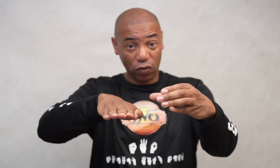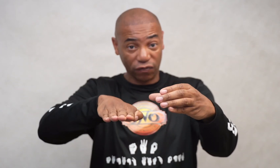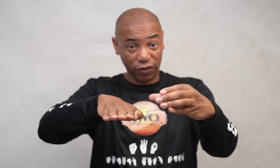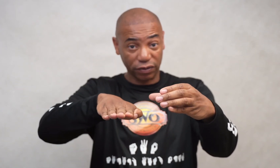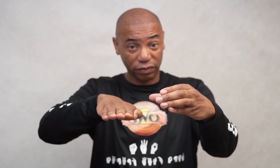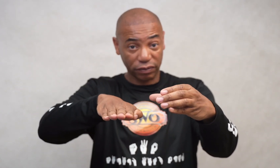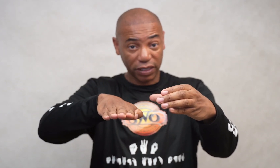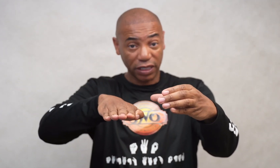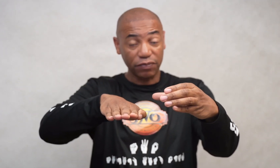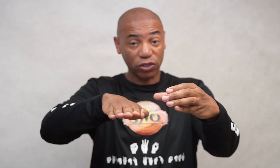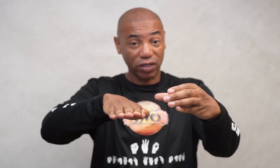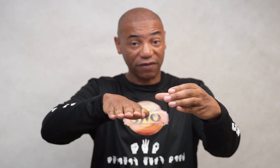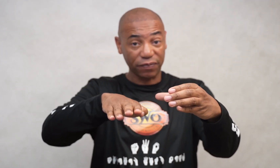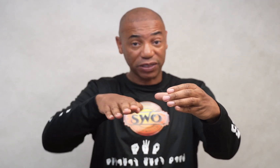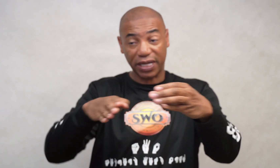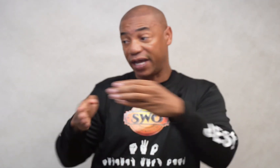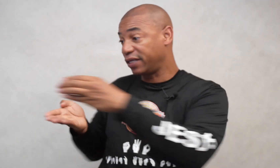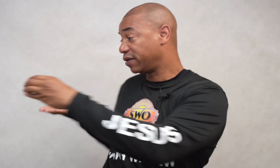over. Let me show you that from the side.